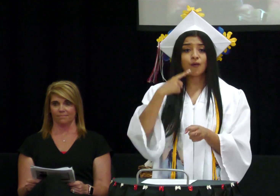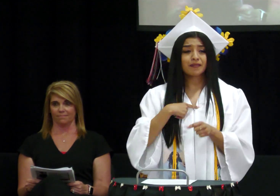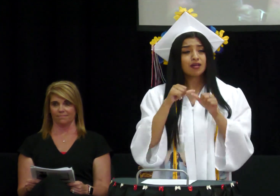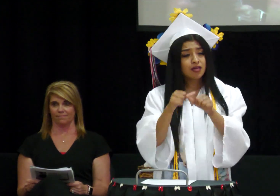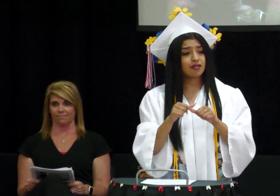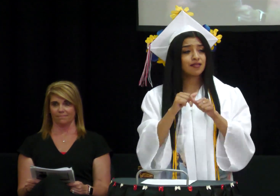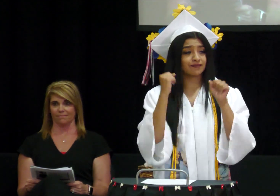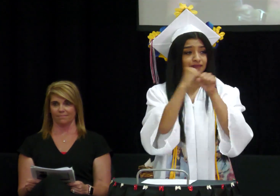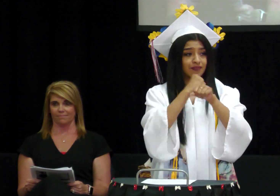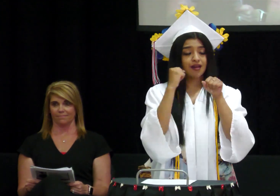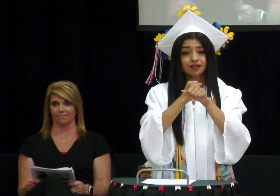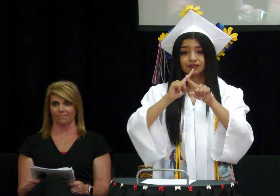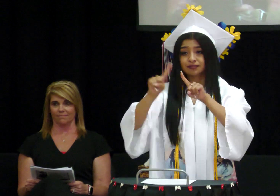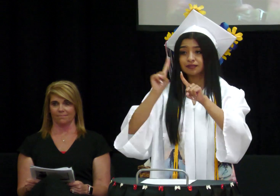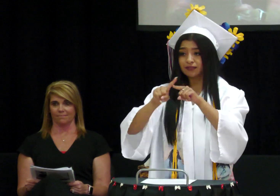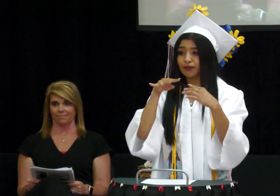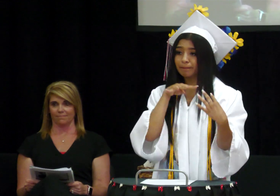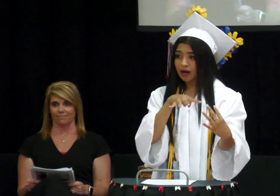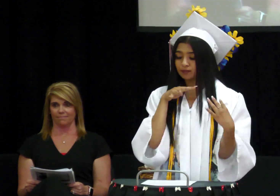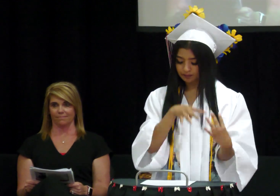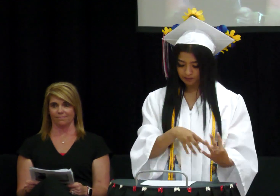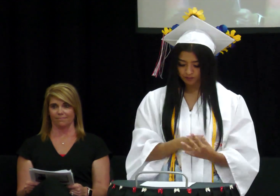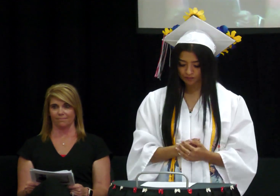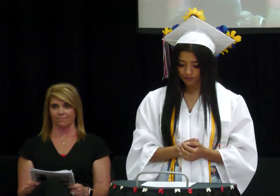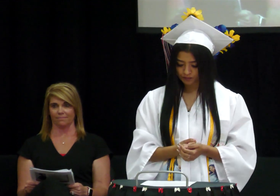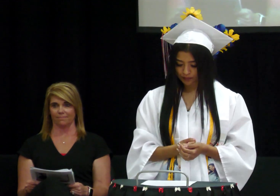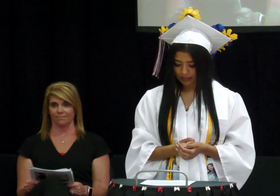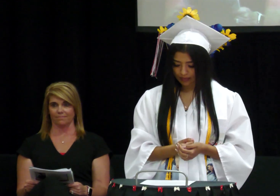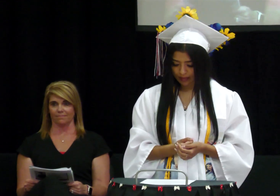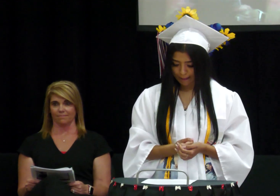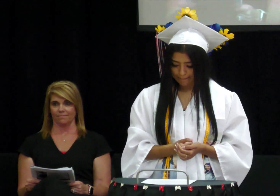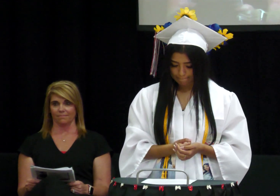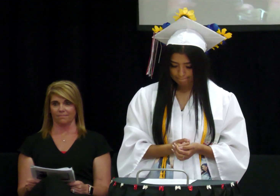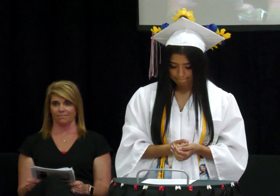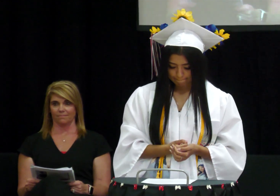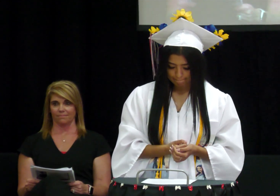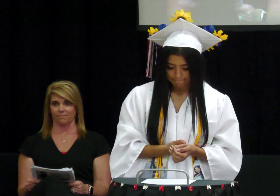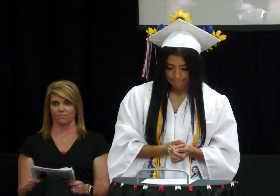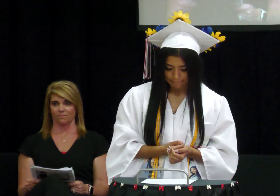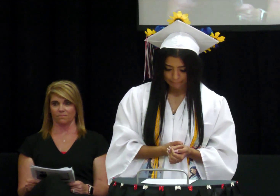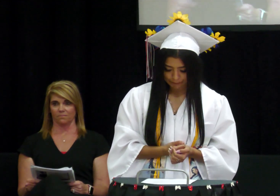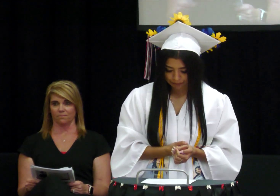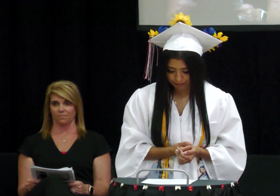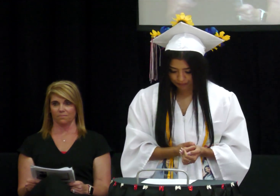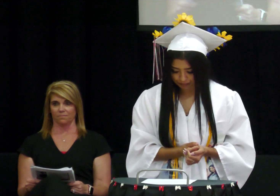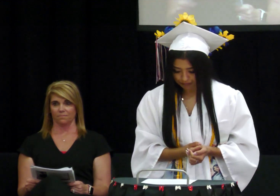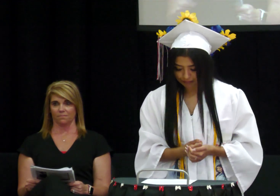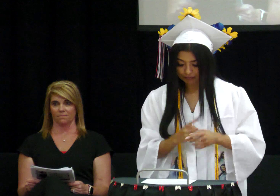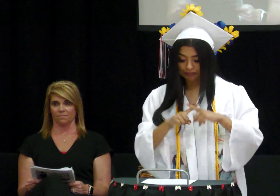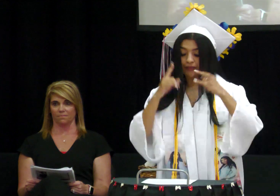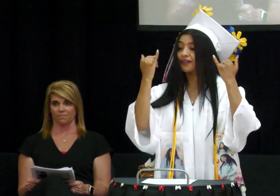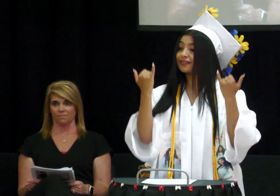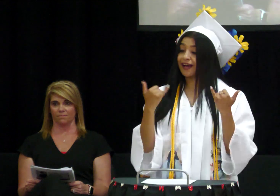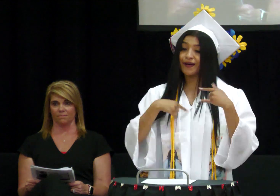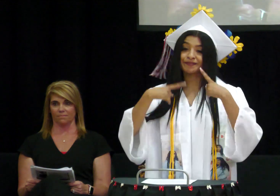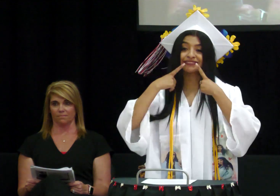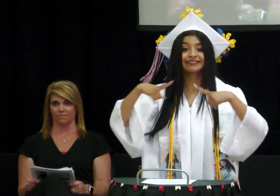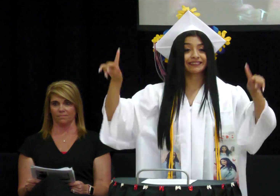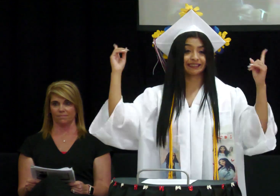It has been really hard for me to keep fighting and to keep battling the things I've been going through.